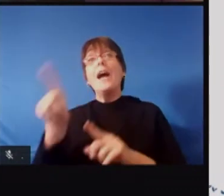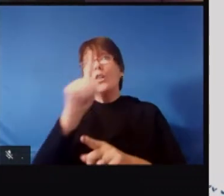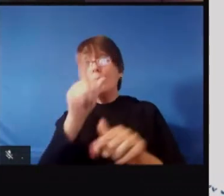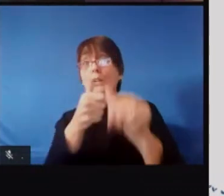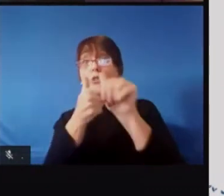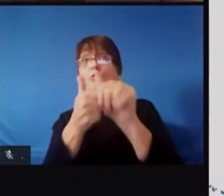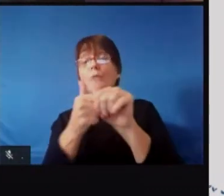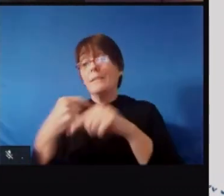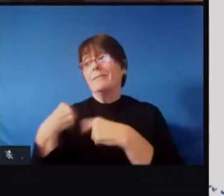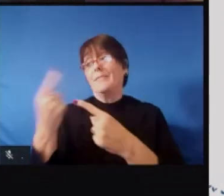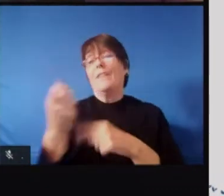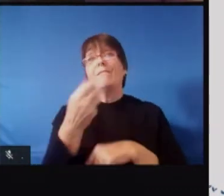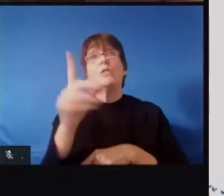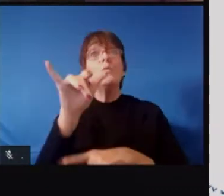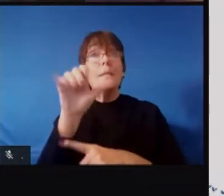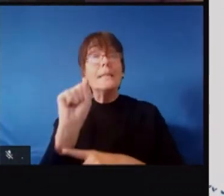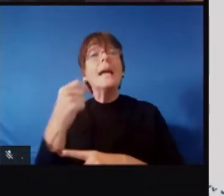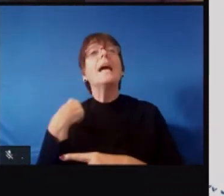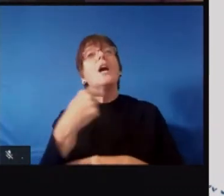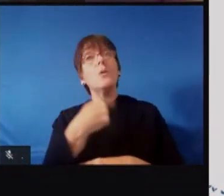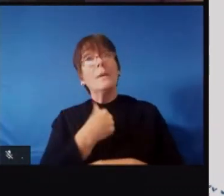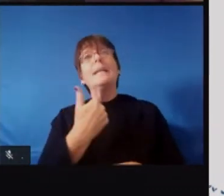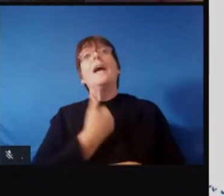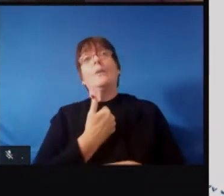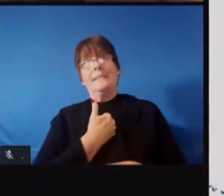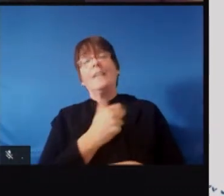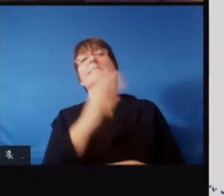over the past couple of days, we ourselves have seen